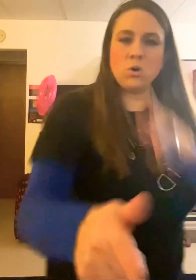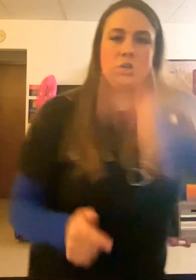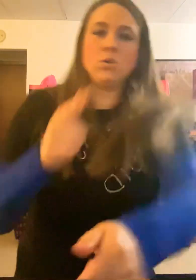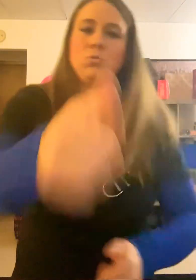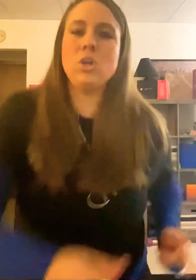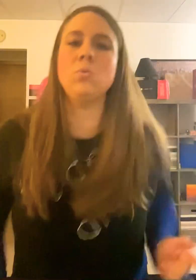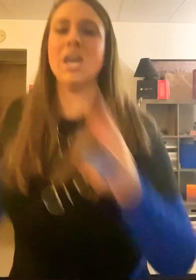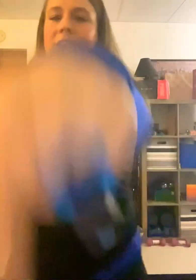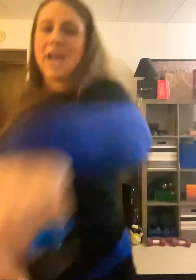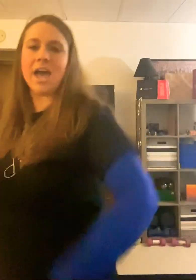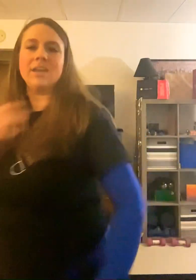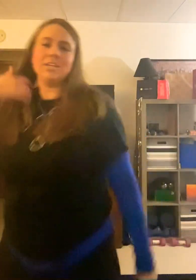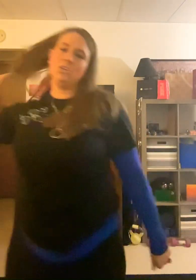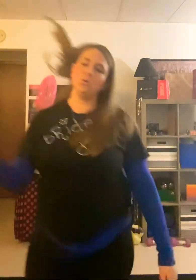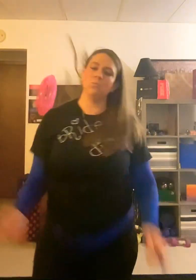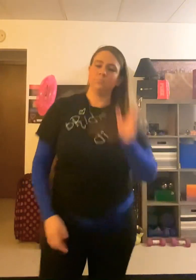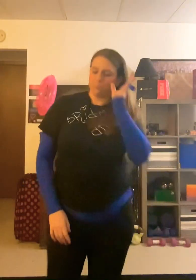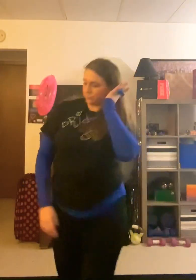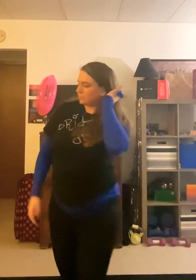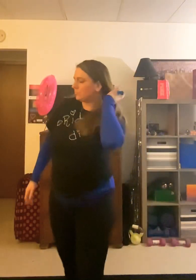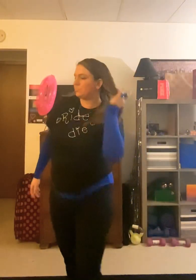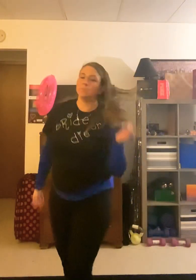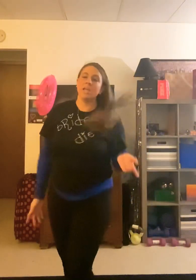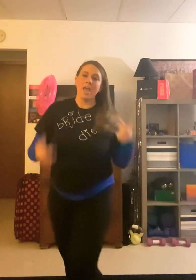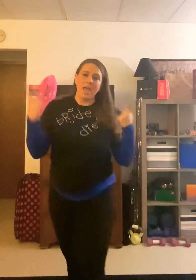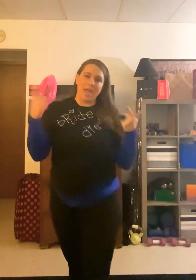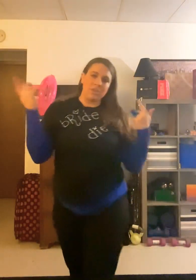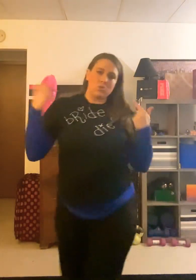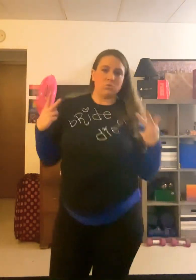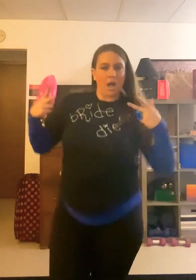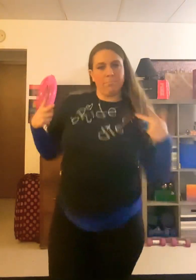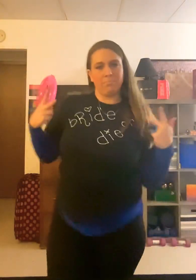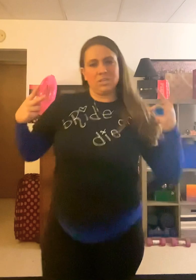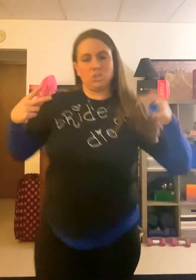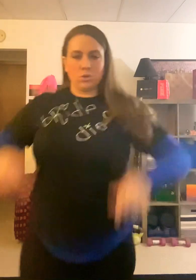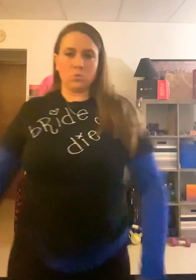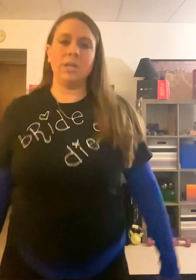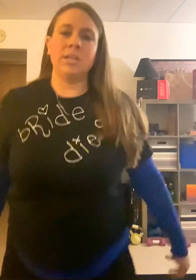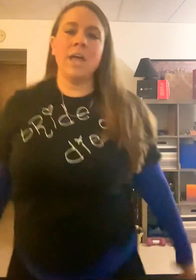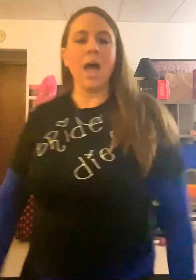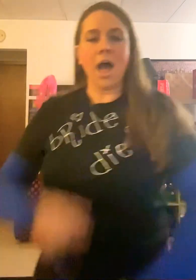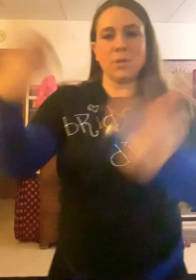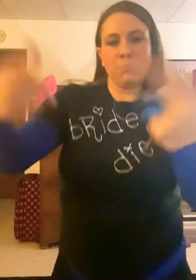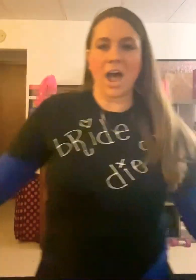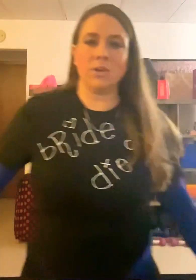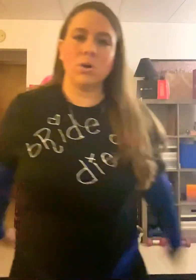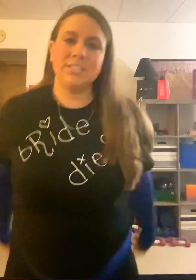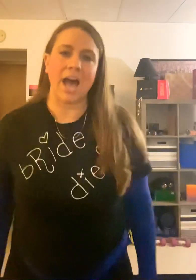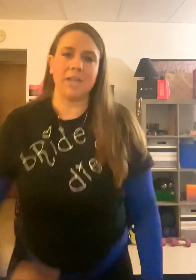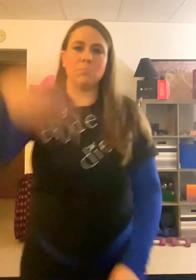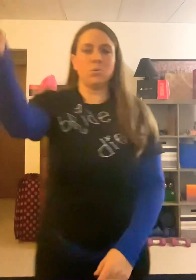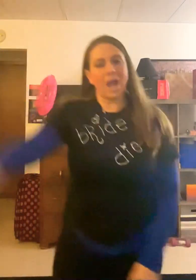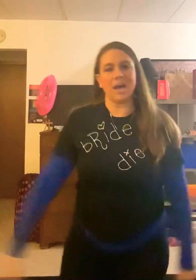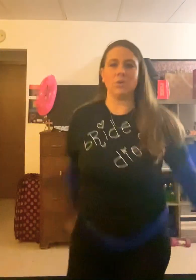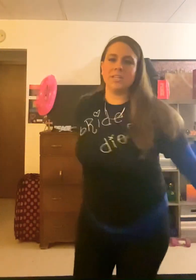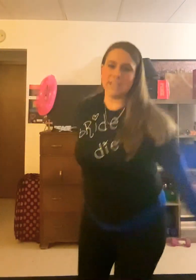You. You. Yeah, got you. And you got me too. I'm your bride or die. You my bride or die.